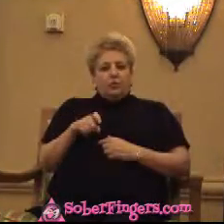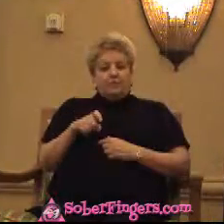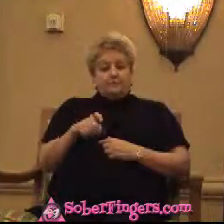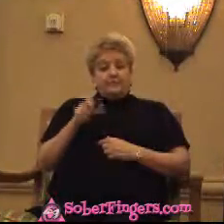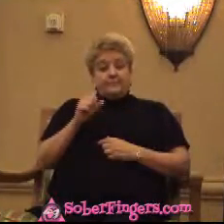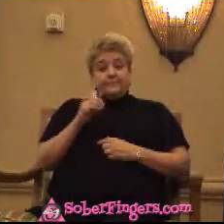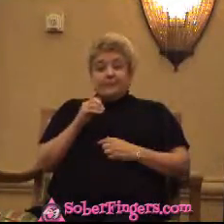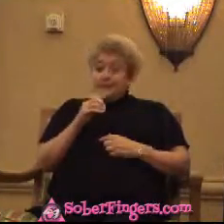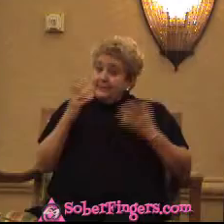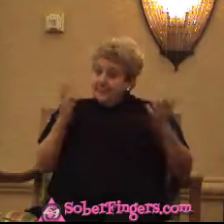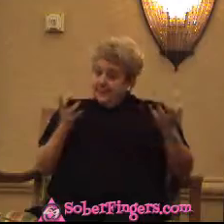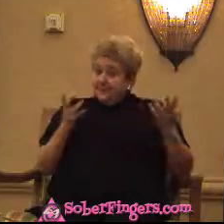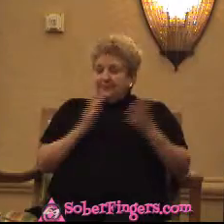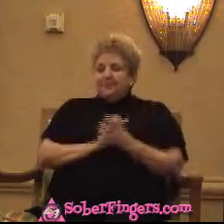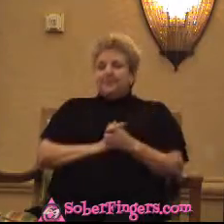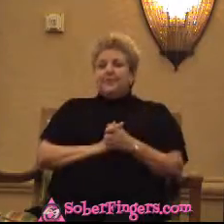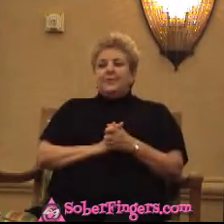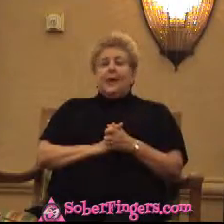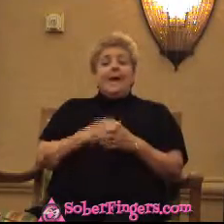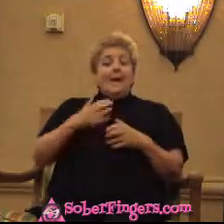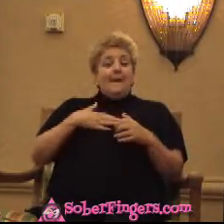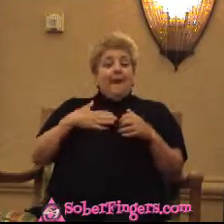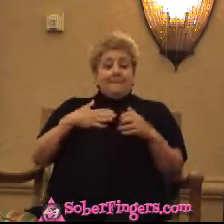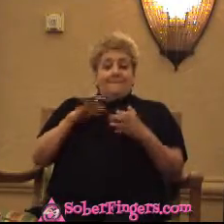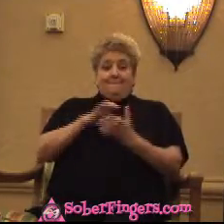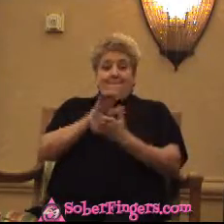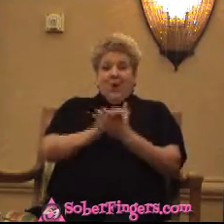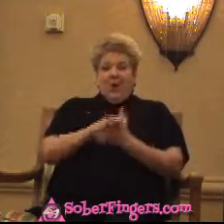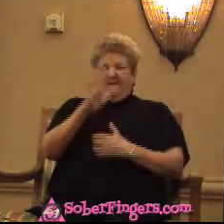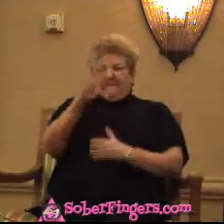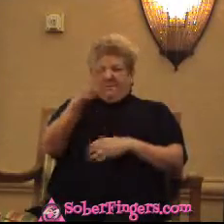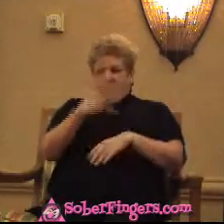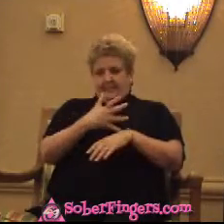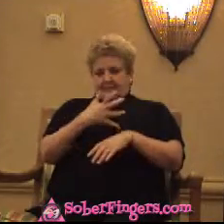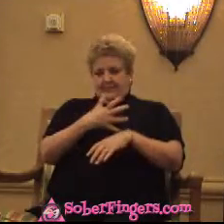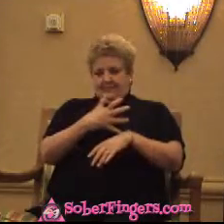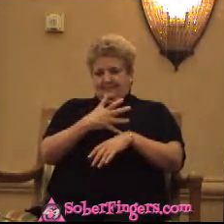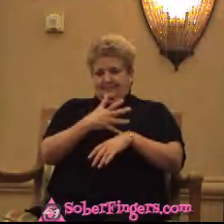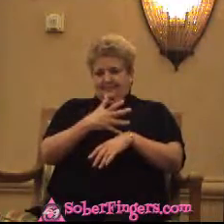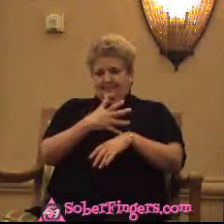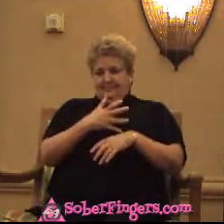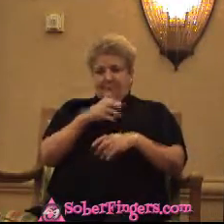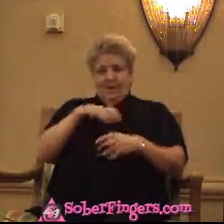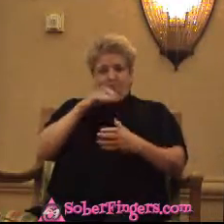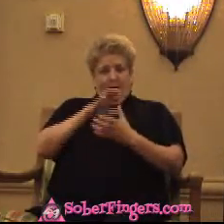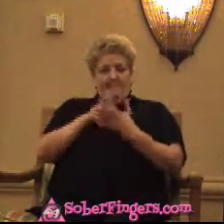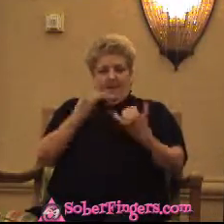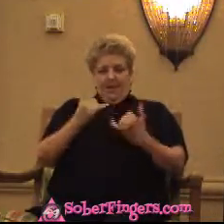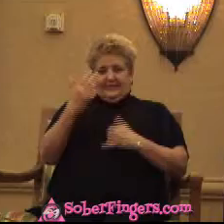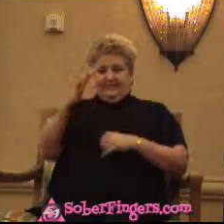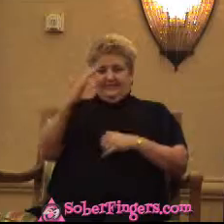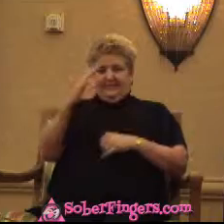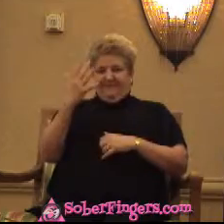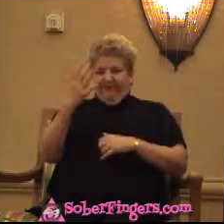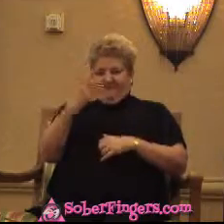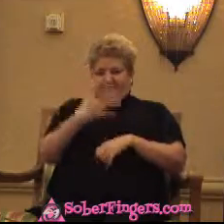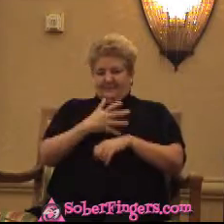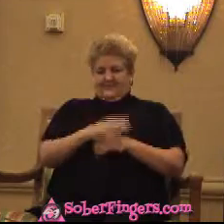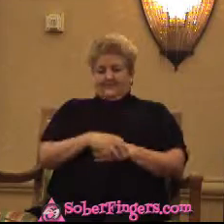And let me tell you how I resolve issues. I'll give you an example of my keen alcoholic thinking. I was married to